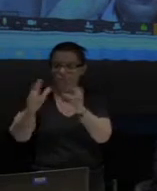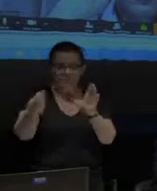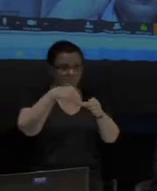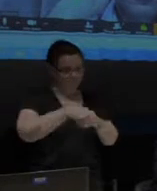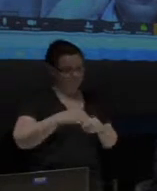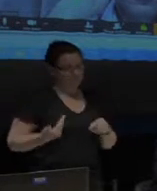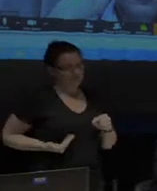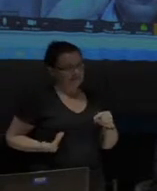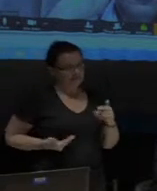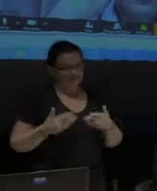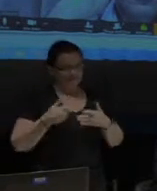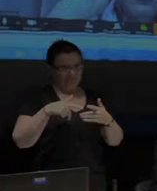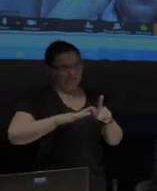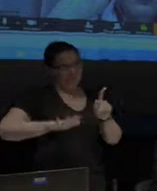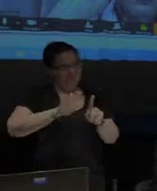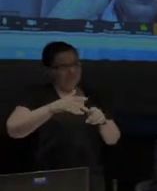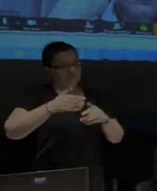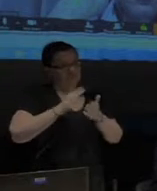practically?